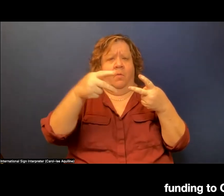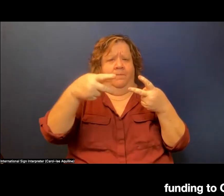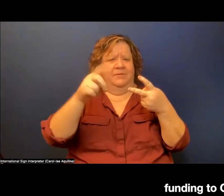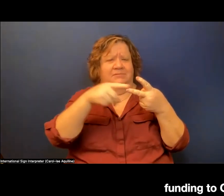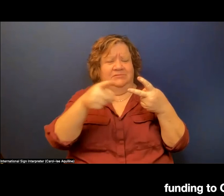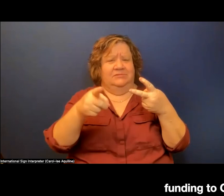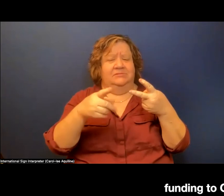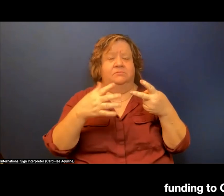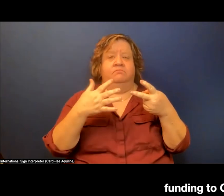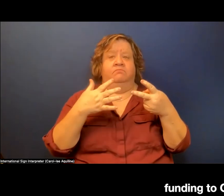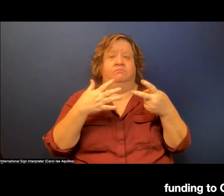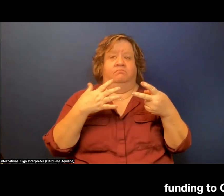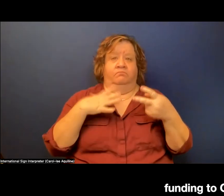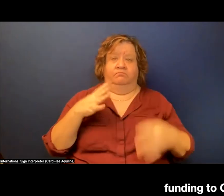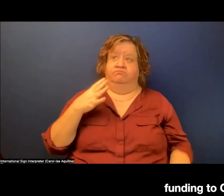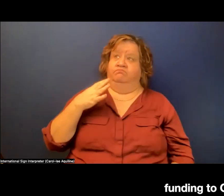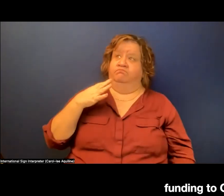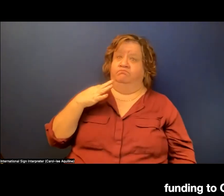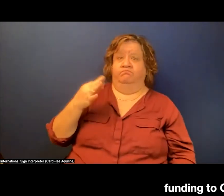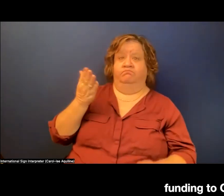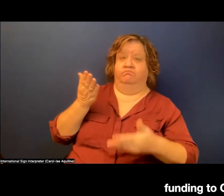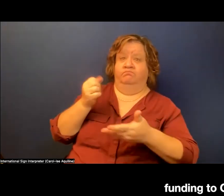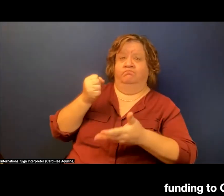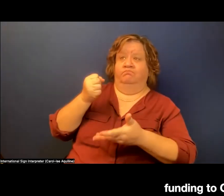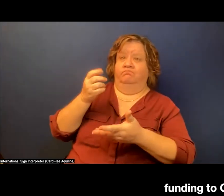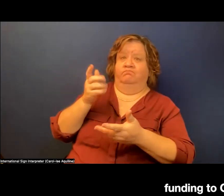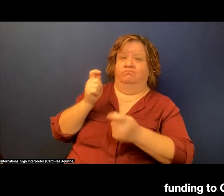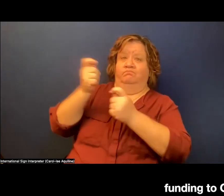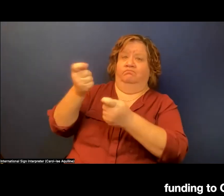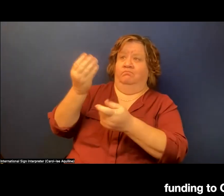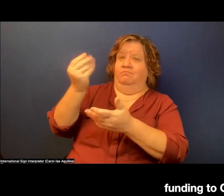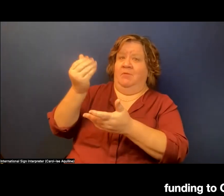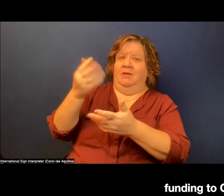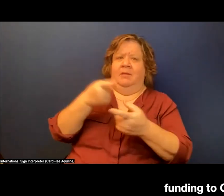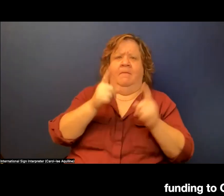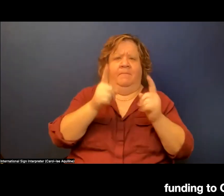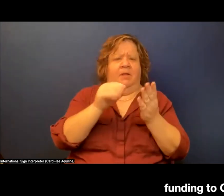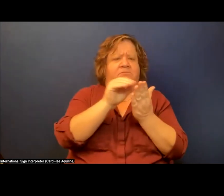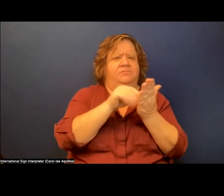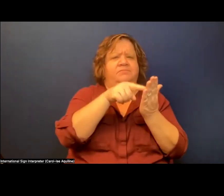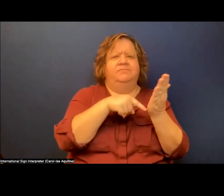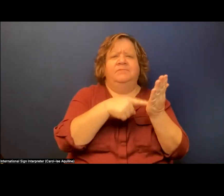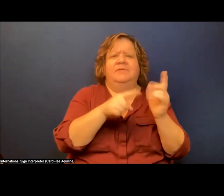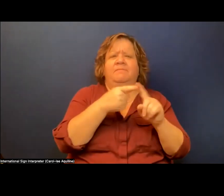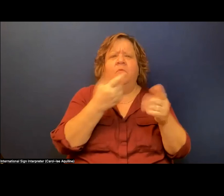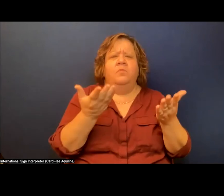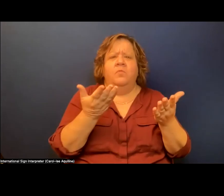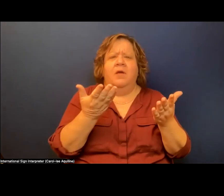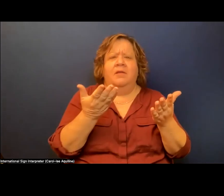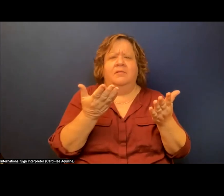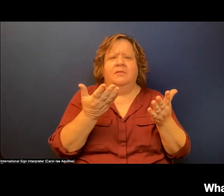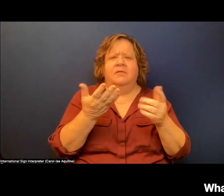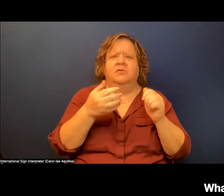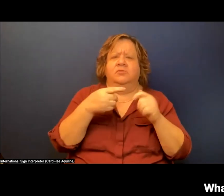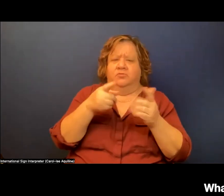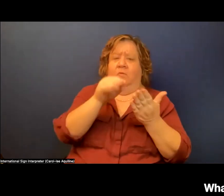to enable direct funding to OPDs and grassroots disability advocacy groups? So I'll repeat that